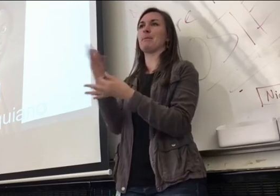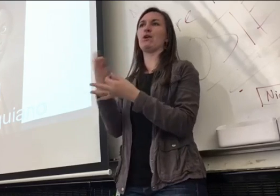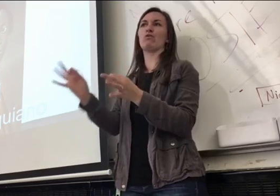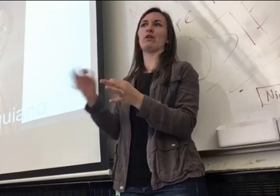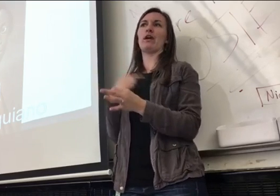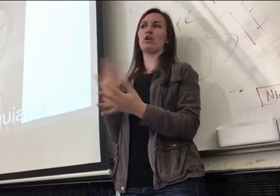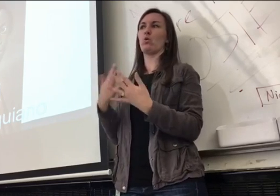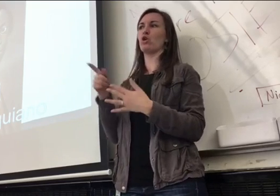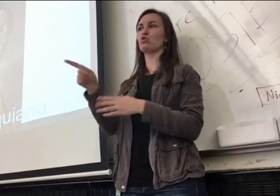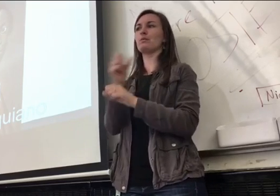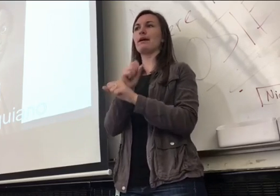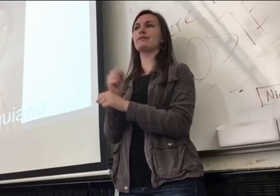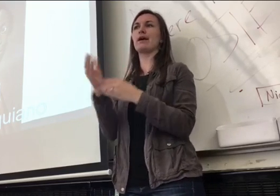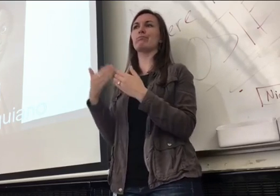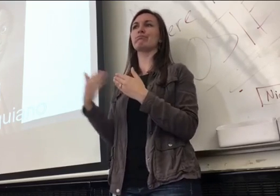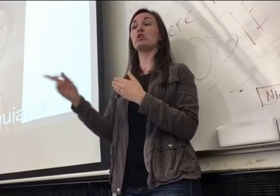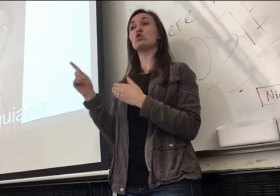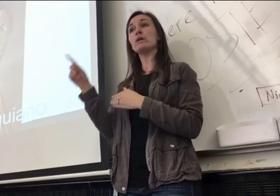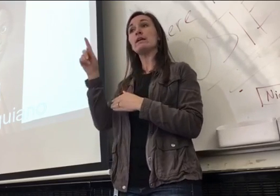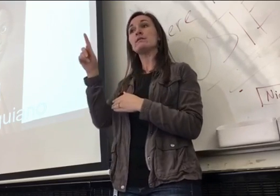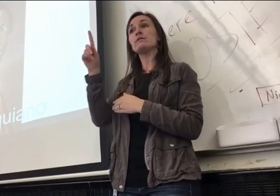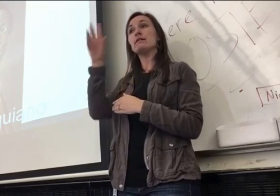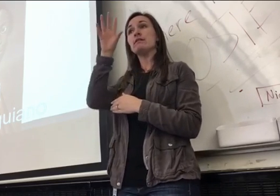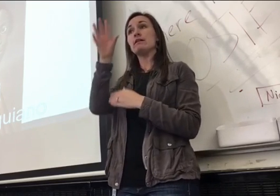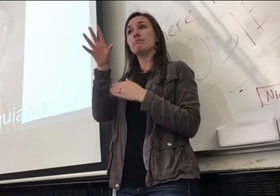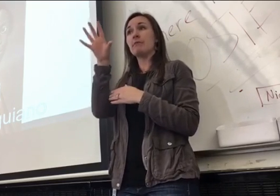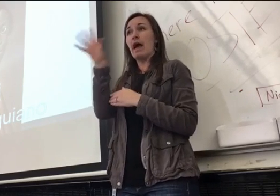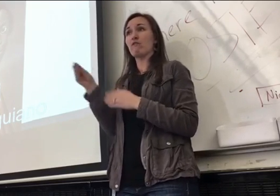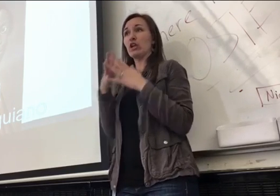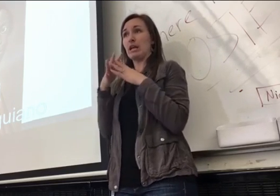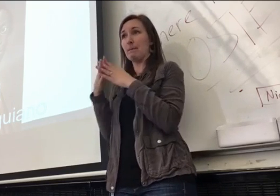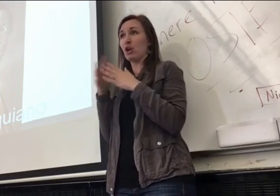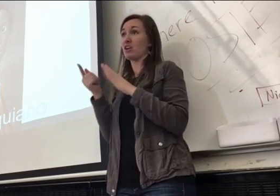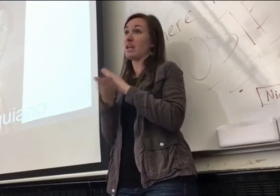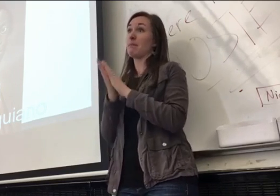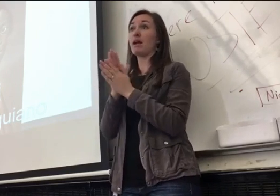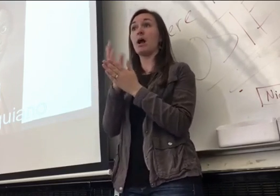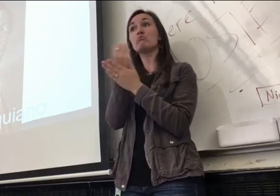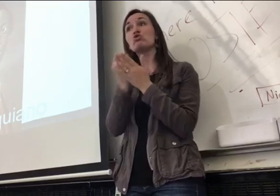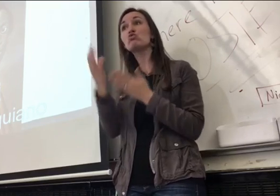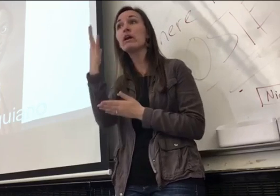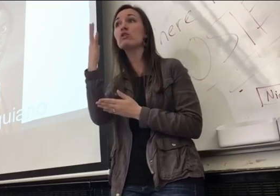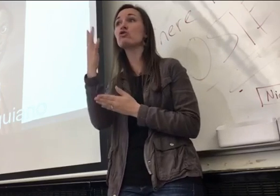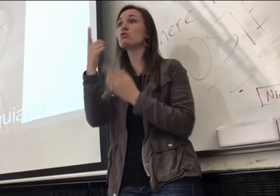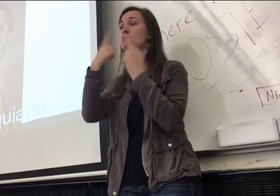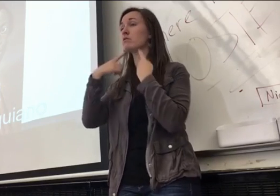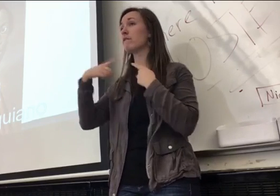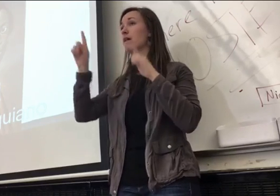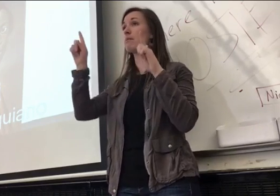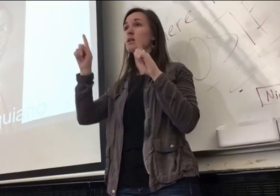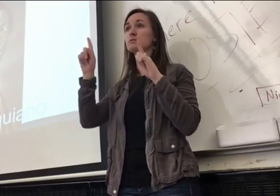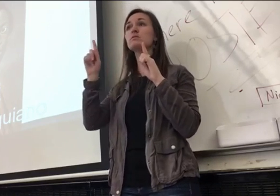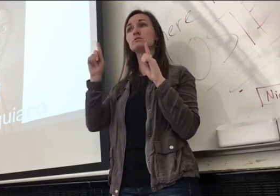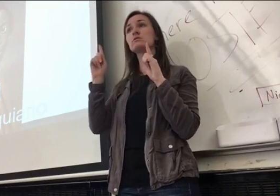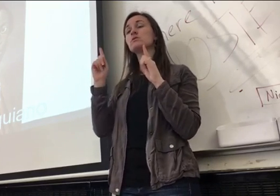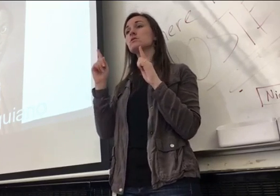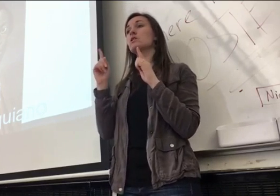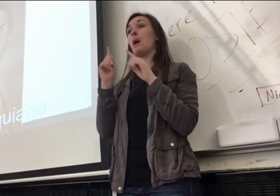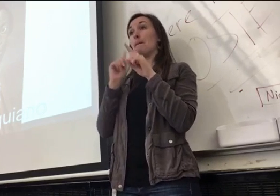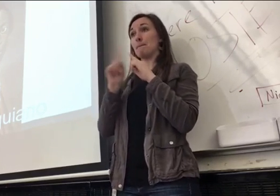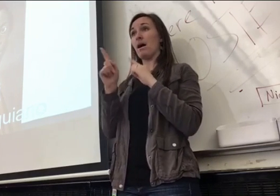north. He has a big business. He's very famous. He's rich. And he writes this autobiography about himself. But what happens is